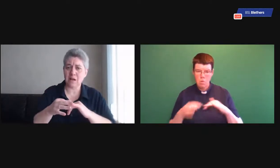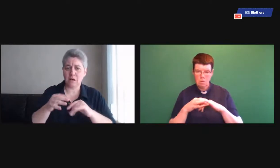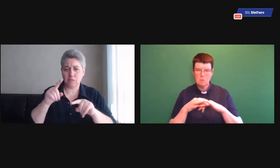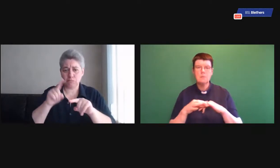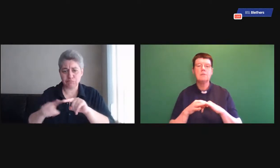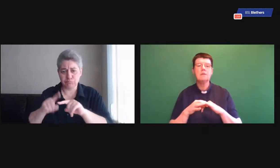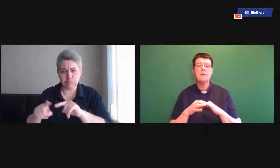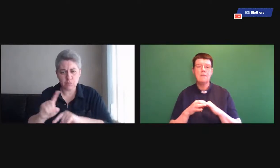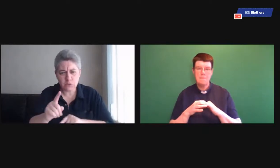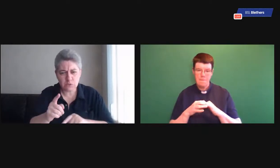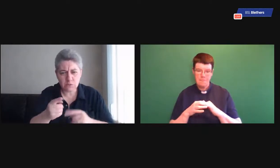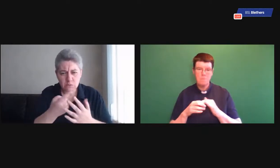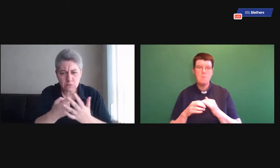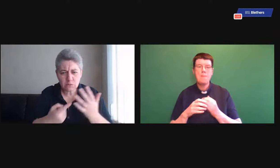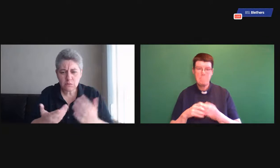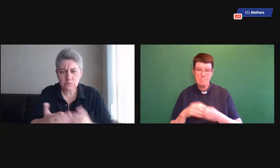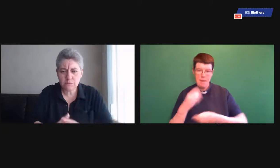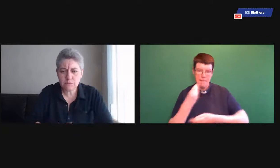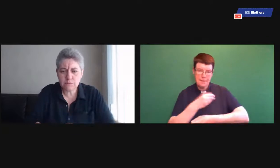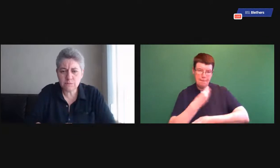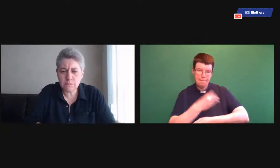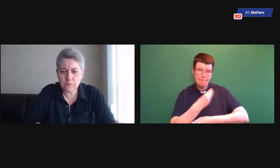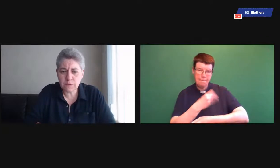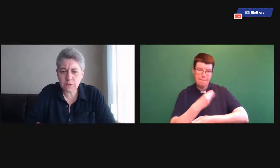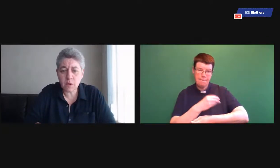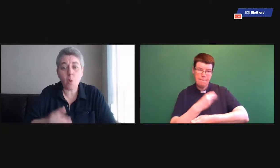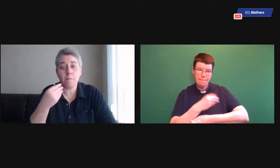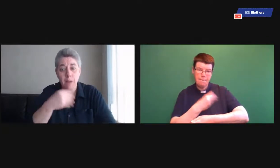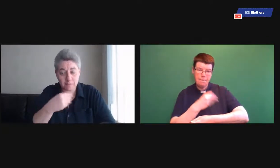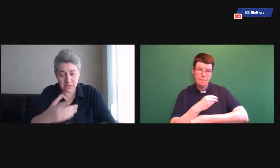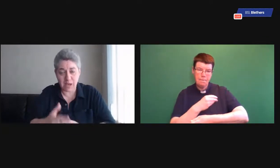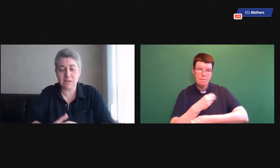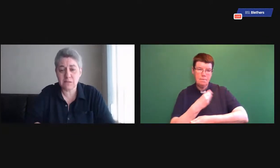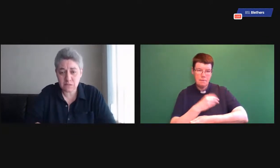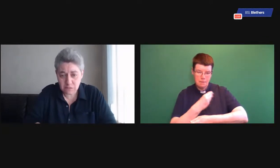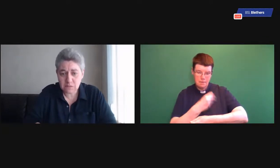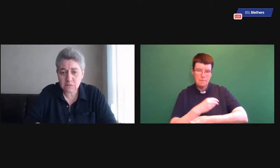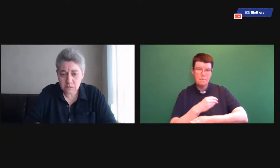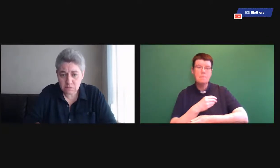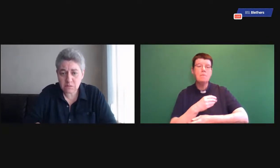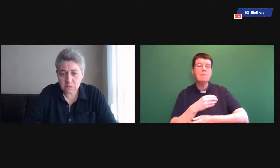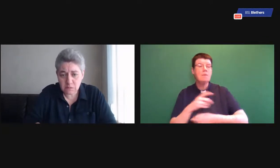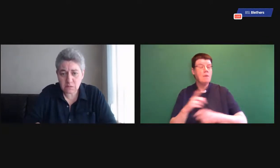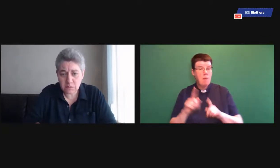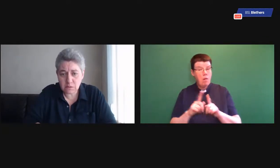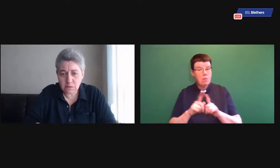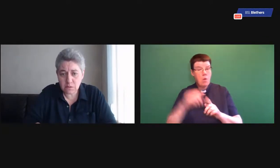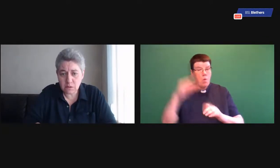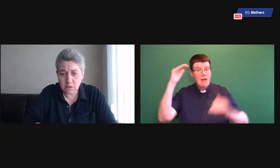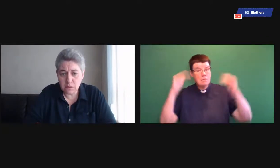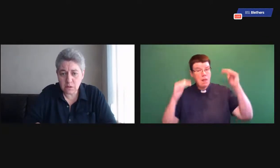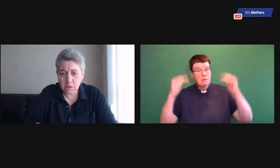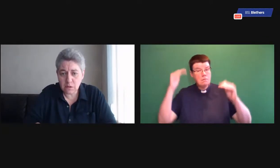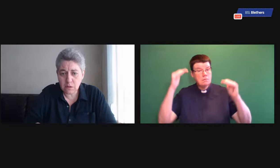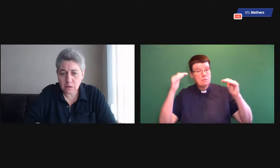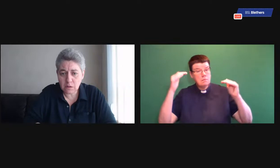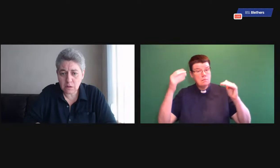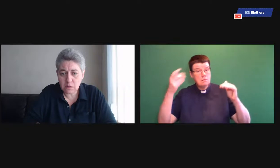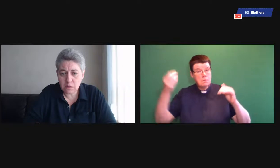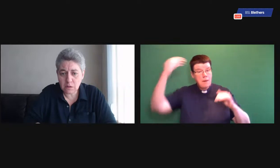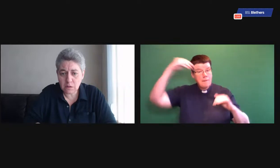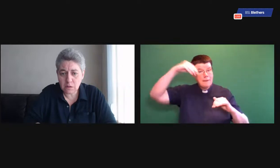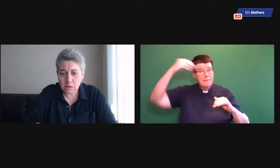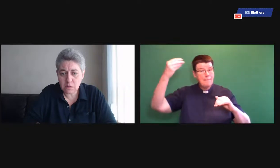what's the services? So it's funerals, weddings, what else? Baptisms, of course, baptisms, yes. But